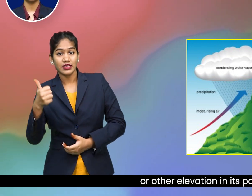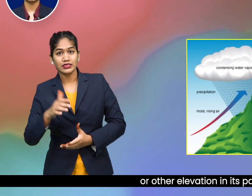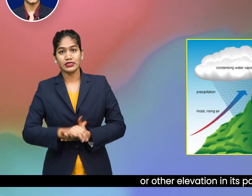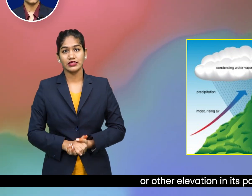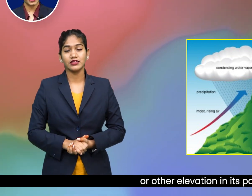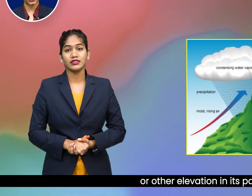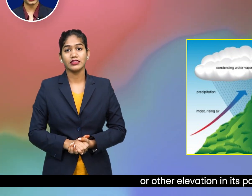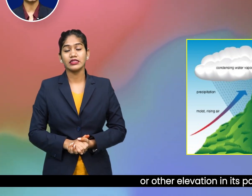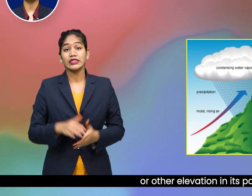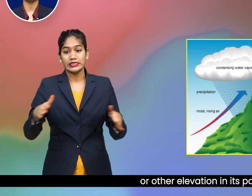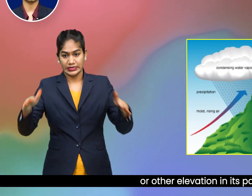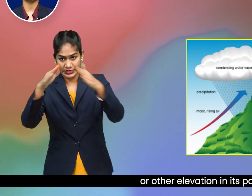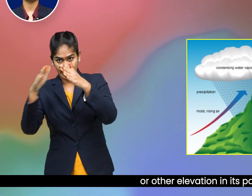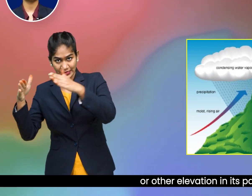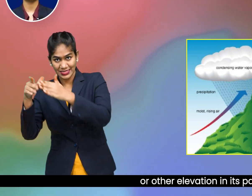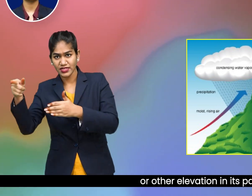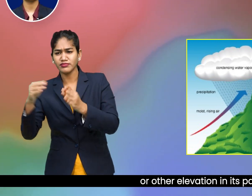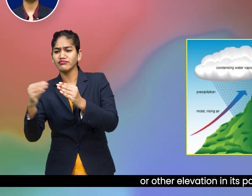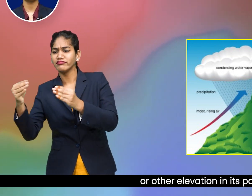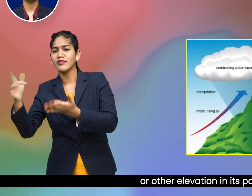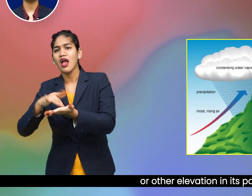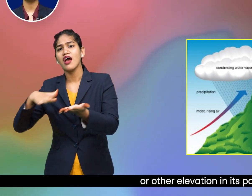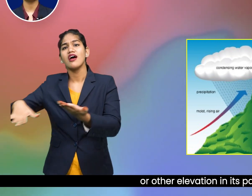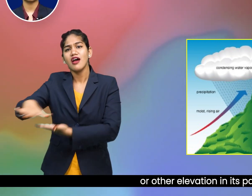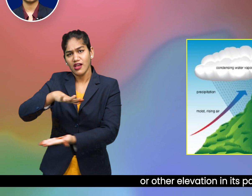other elevation in its path.